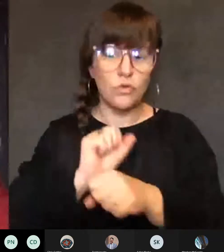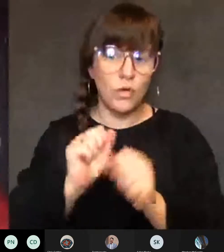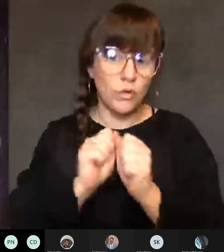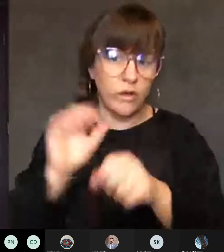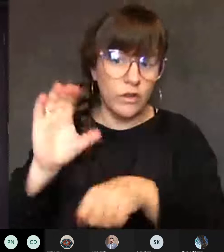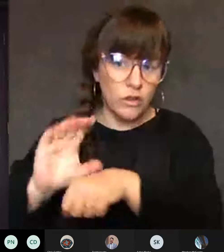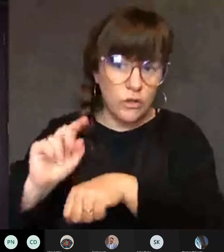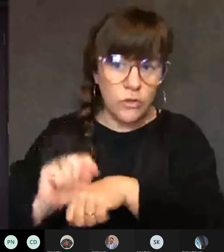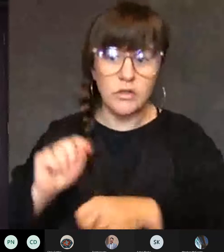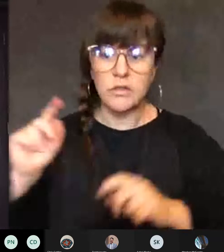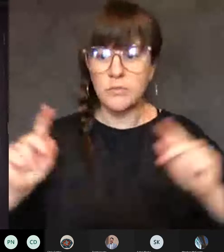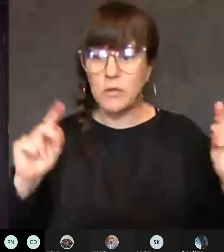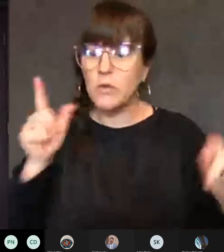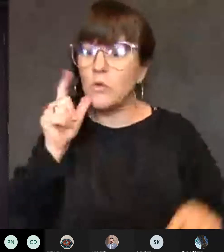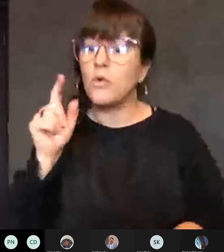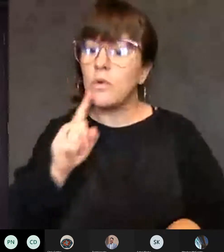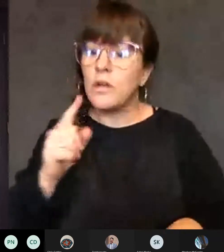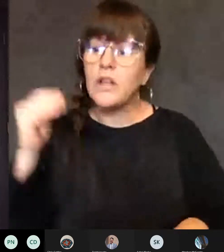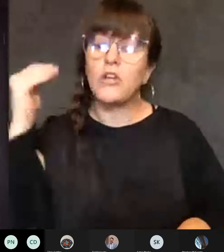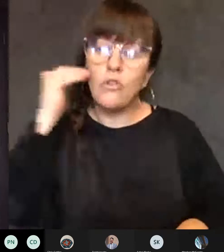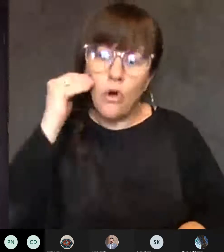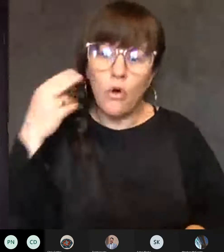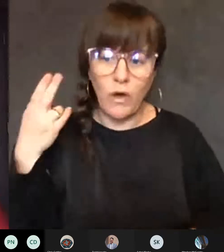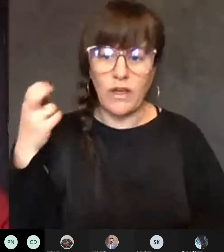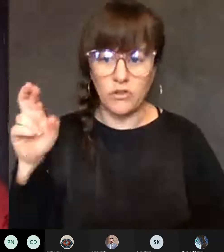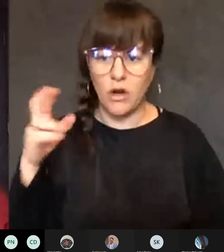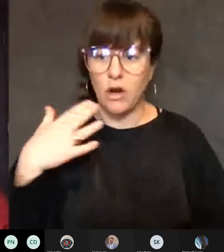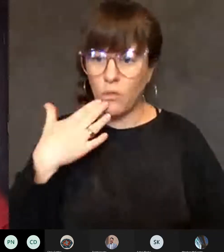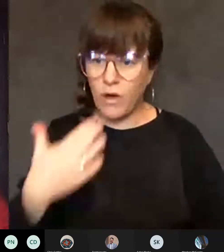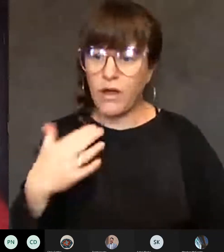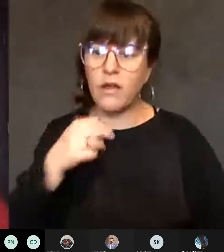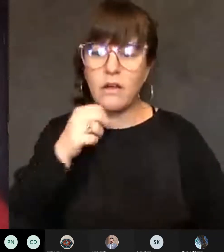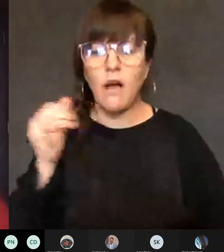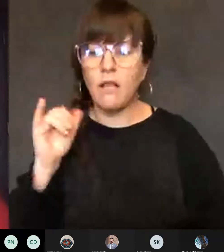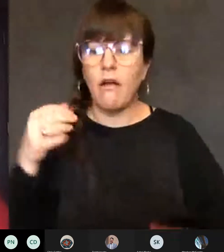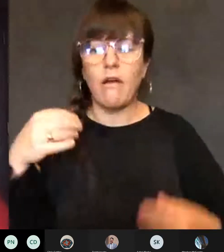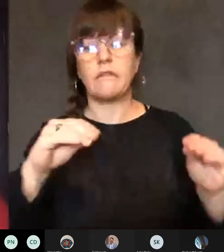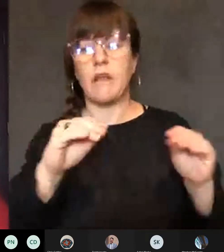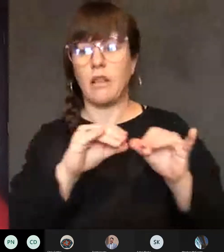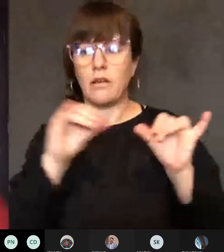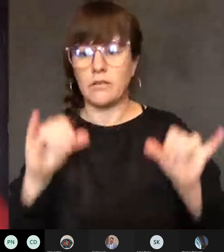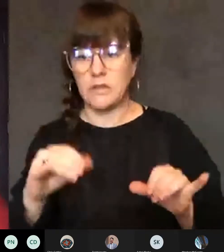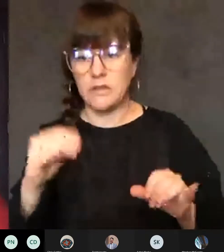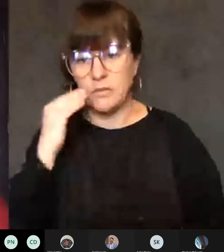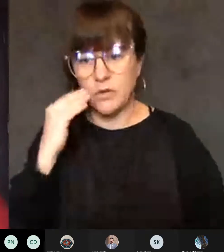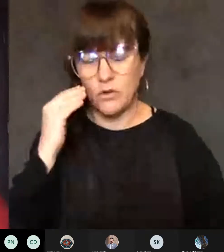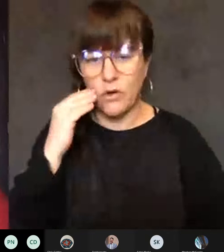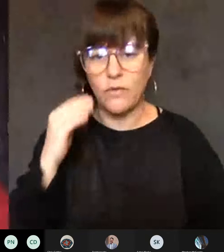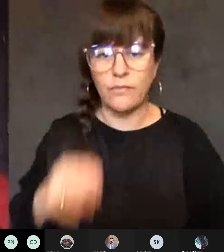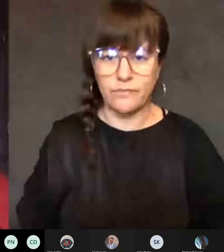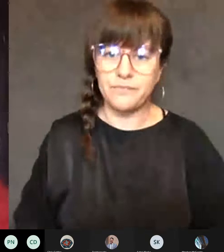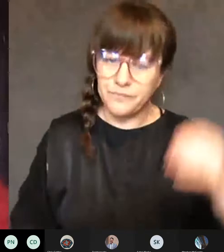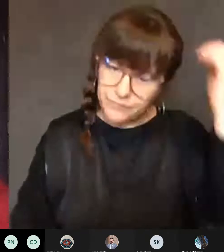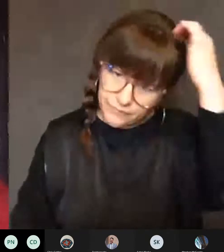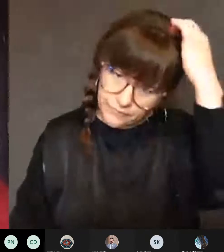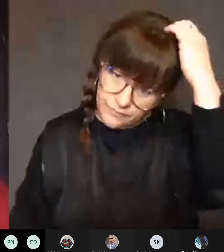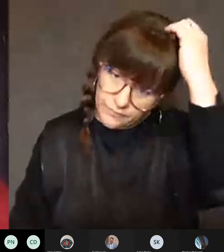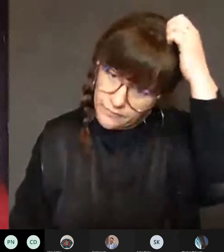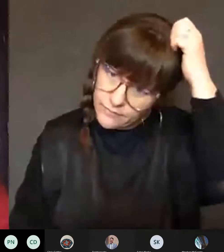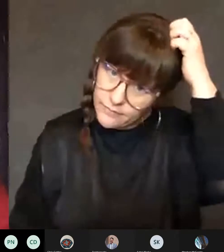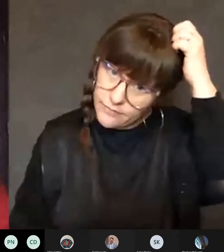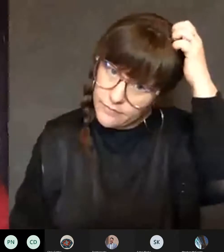know HR, and not just people who are trying to sell us a system and say, well, this is the way this ERP does HR, so this is the way you